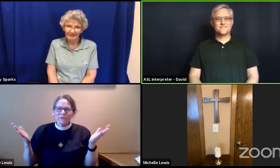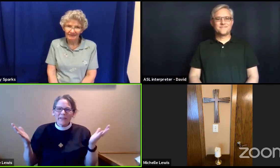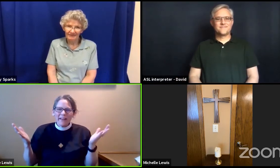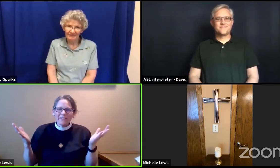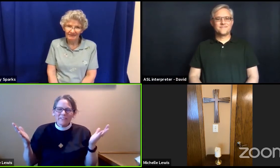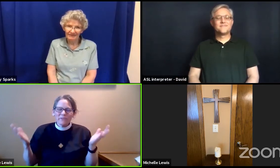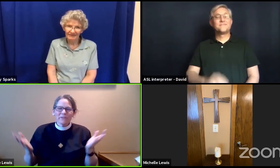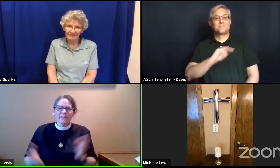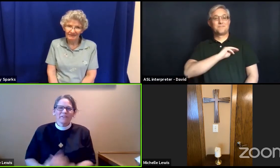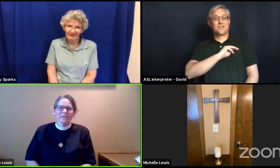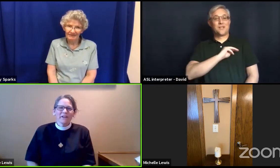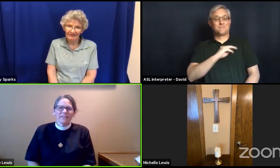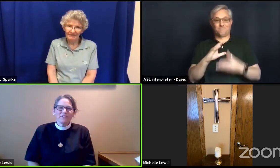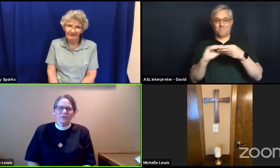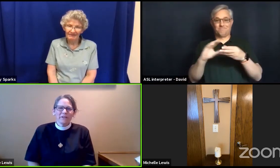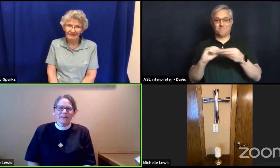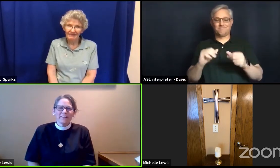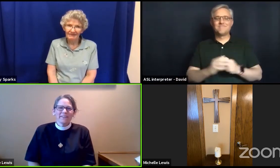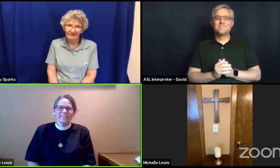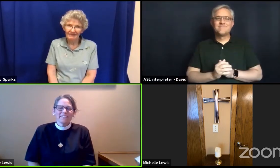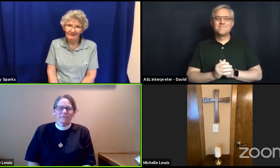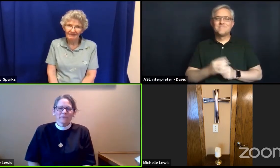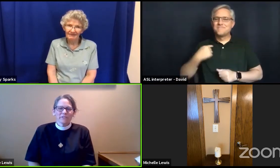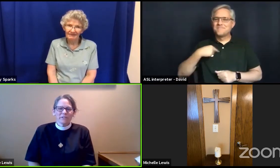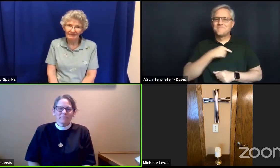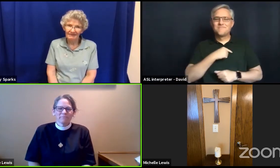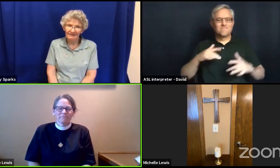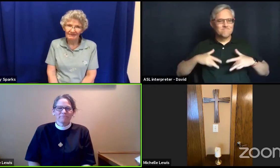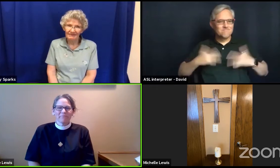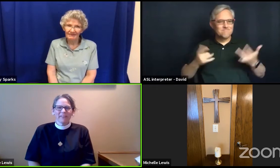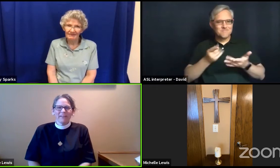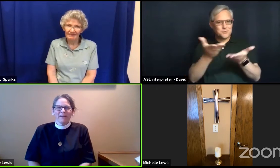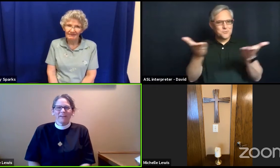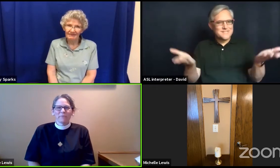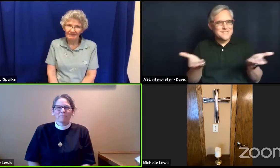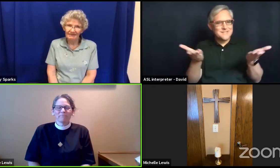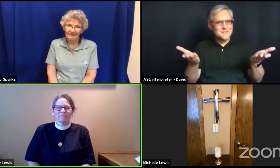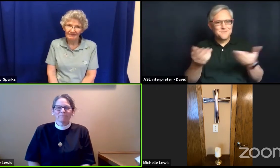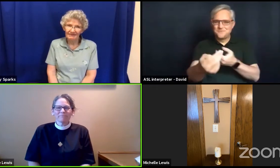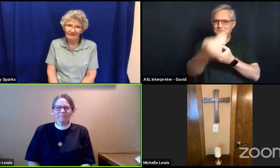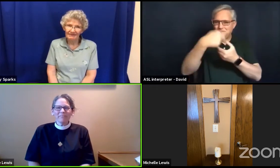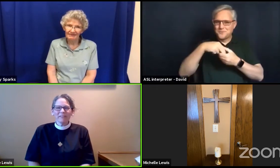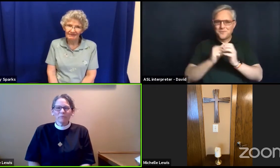We're so glad that you are here and joining us in worship.